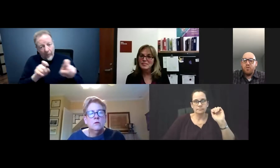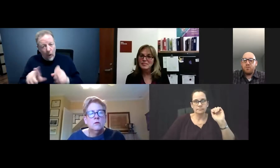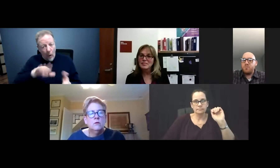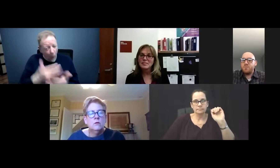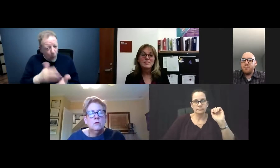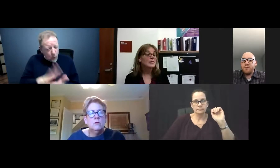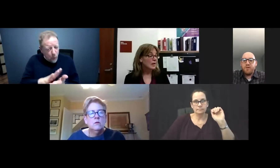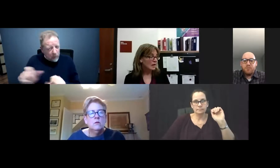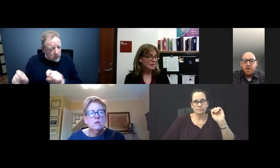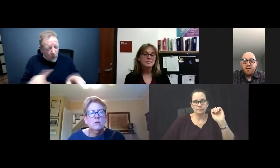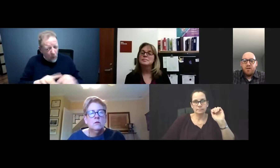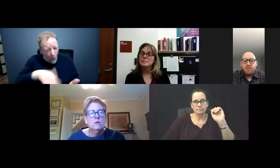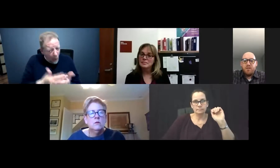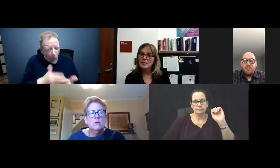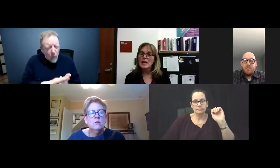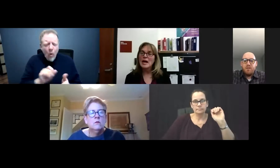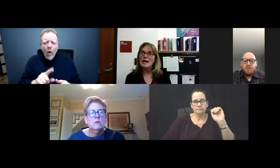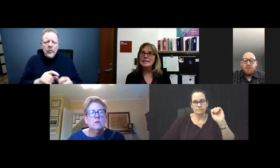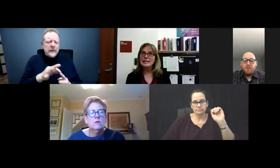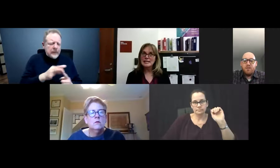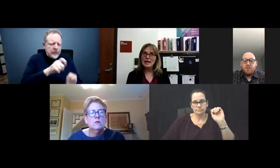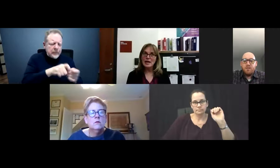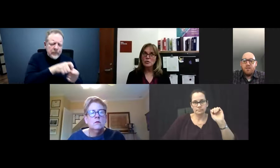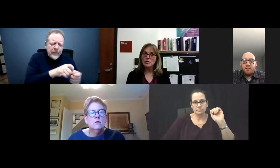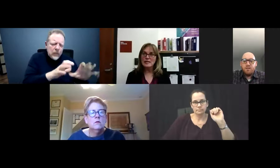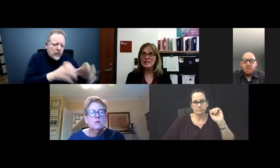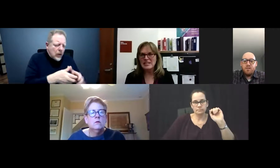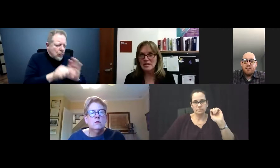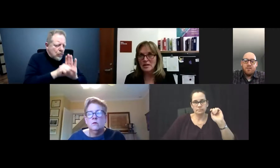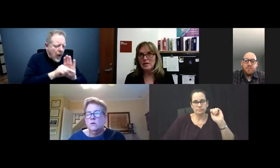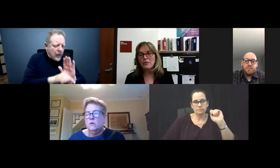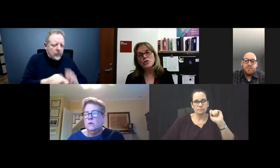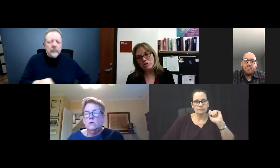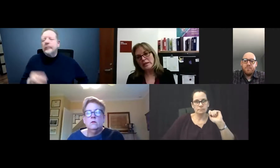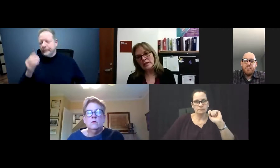to a specific grade? I sent it out. I didn't, first grade and up.